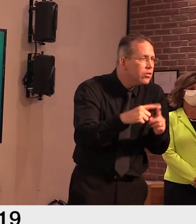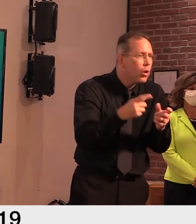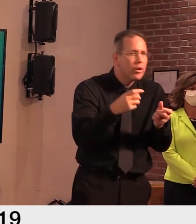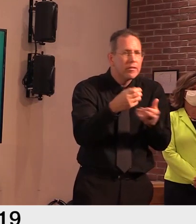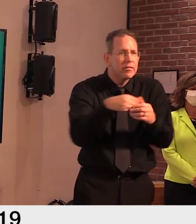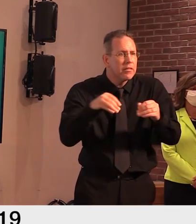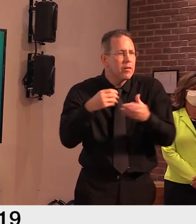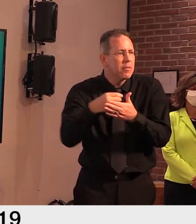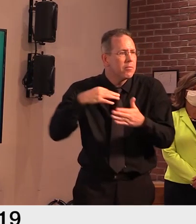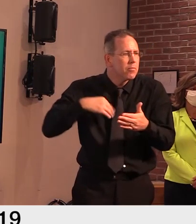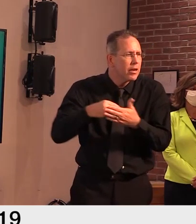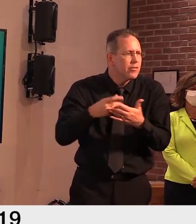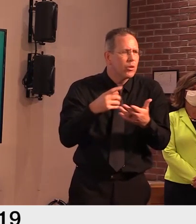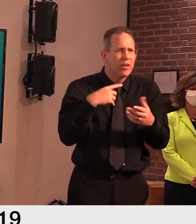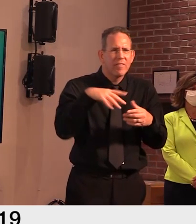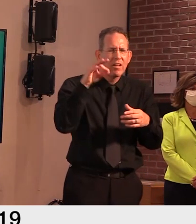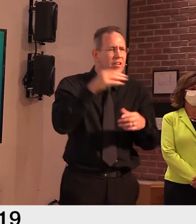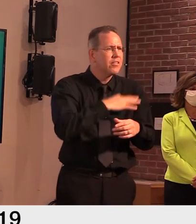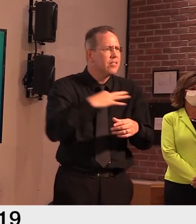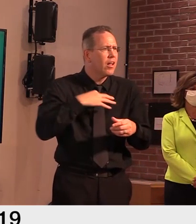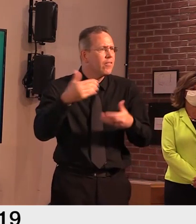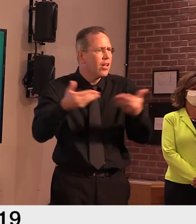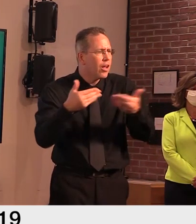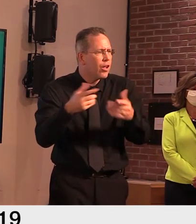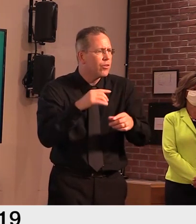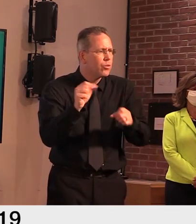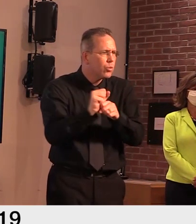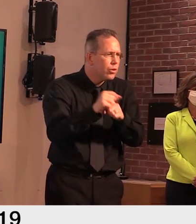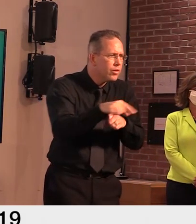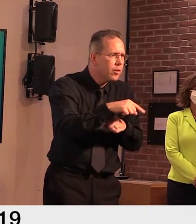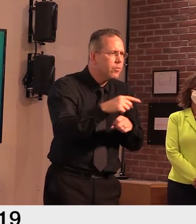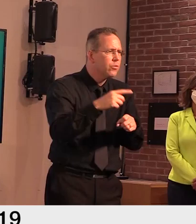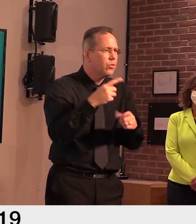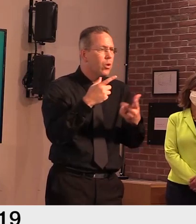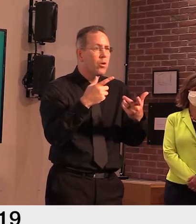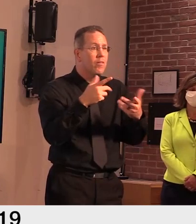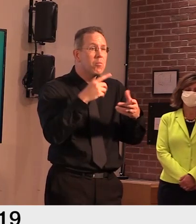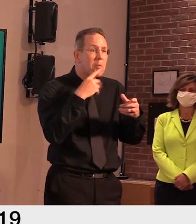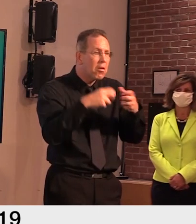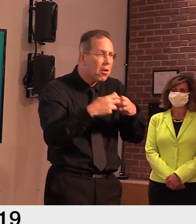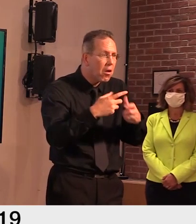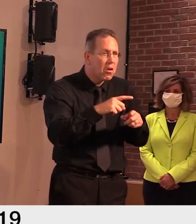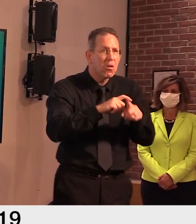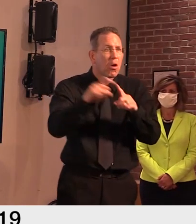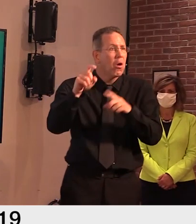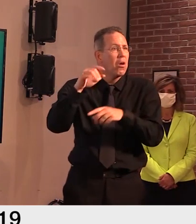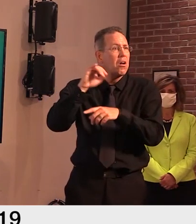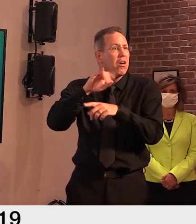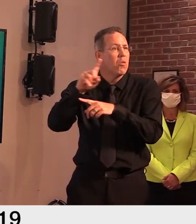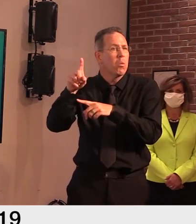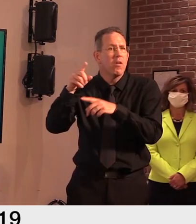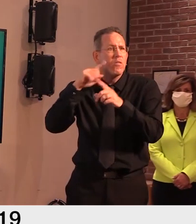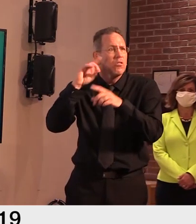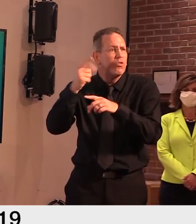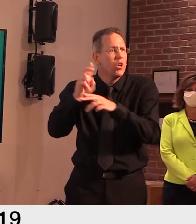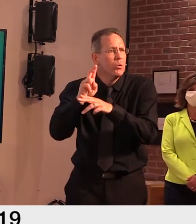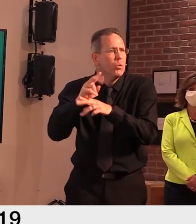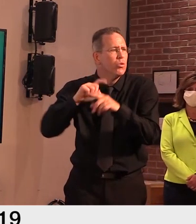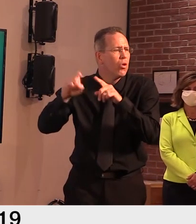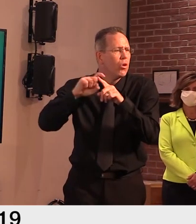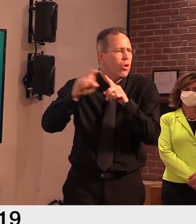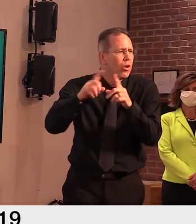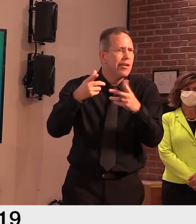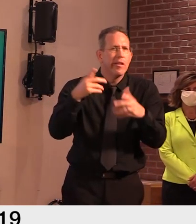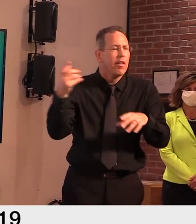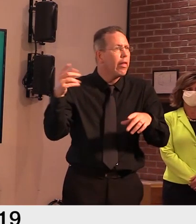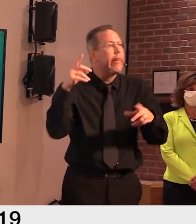public health, social issues, including drugs, that do require additional investment and require us